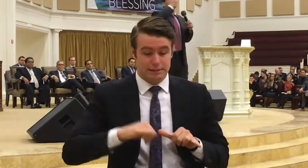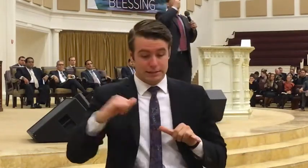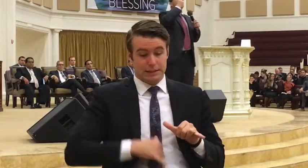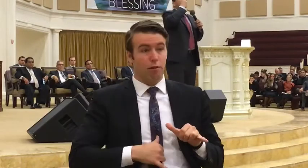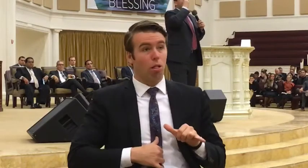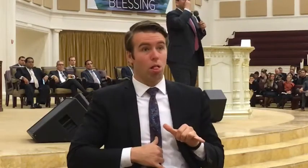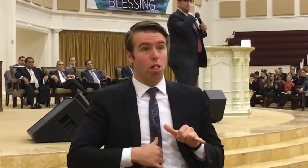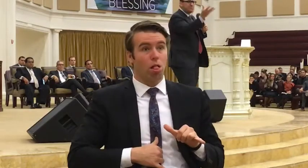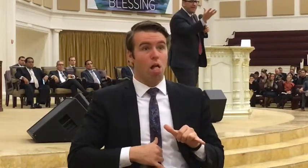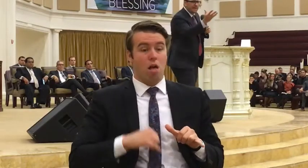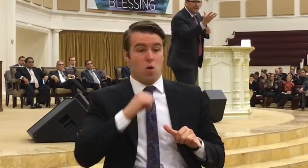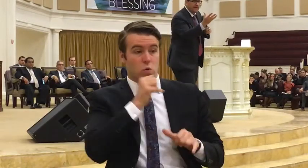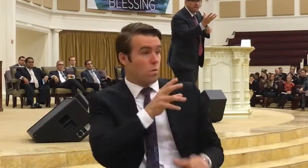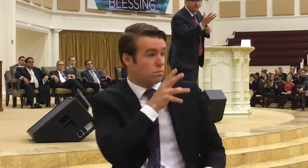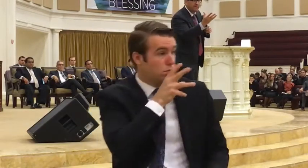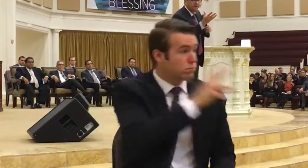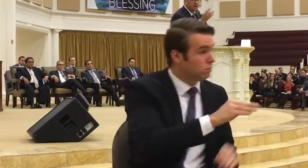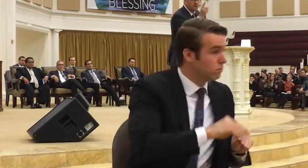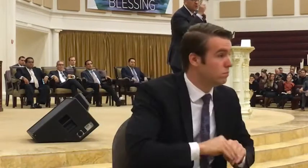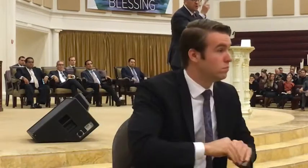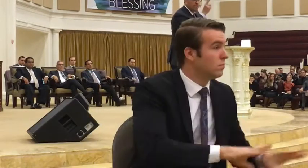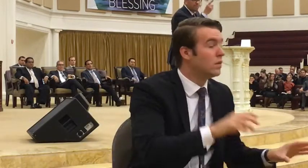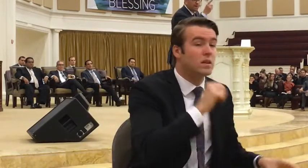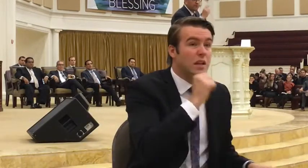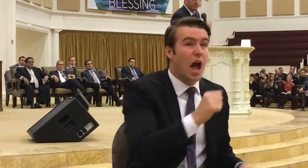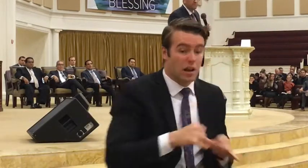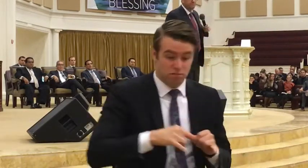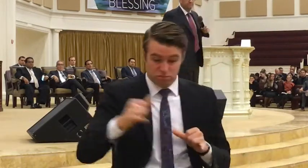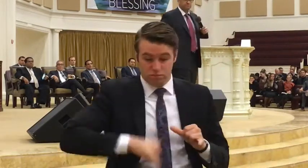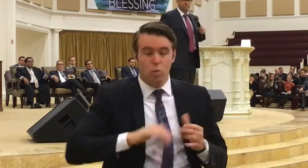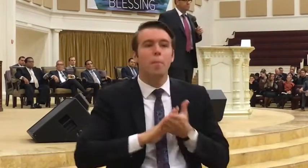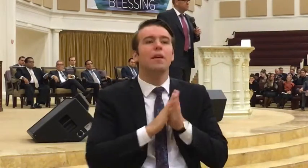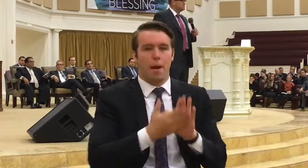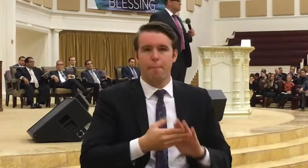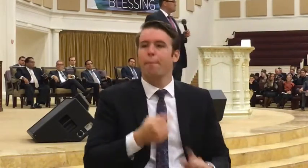out and speak it again, you'll get bitter.